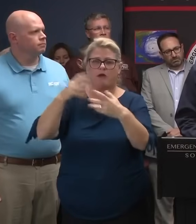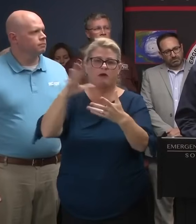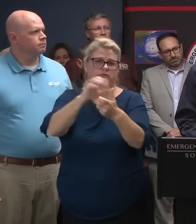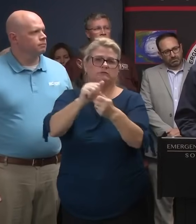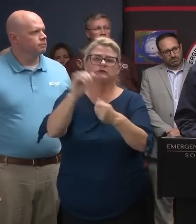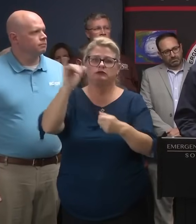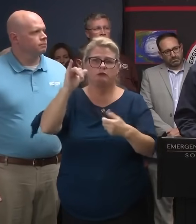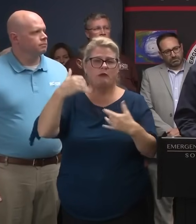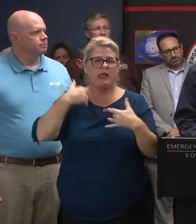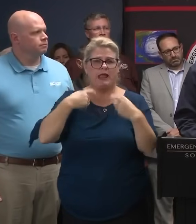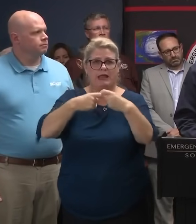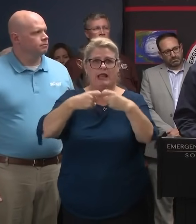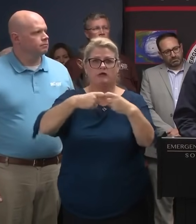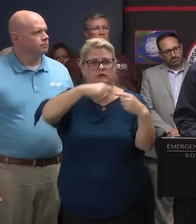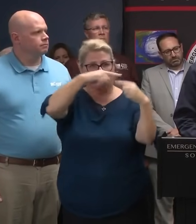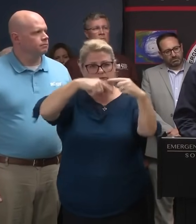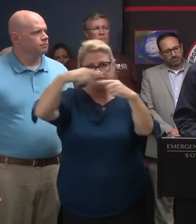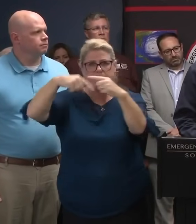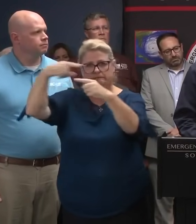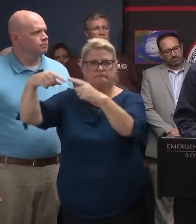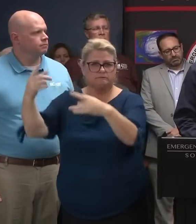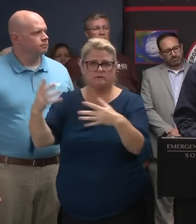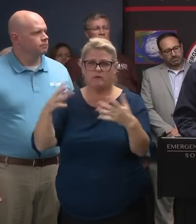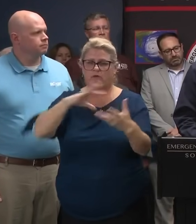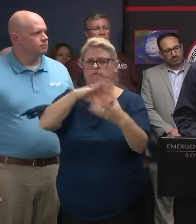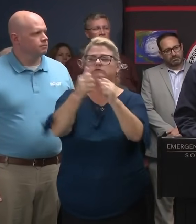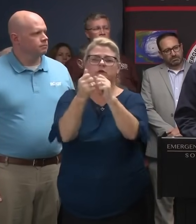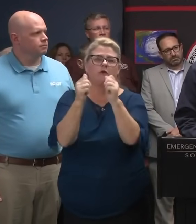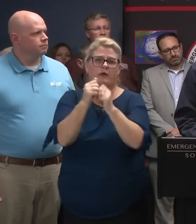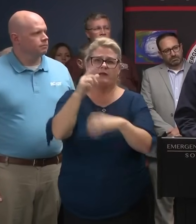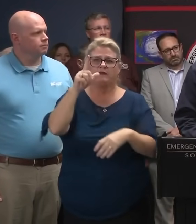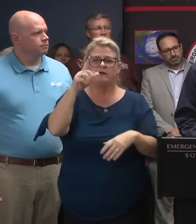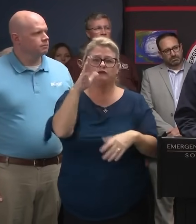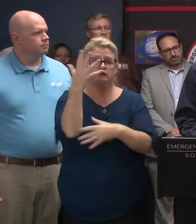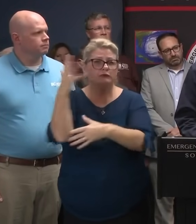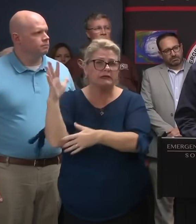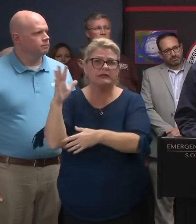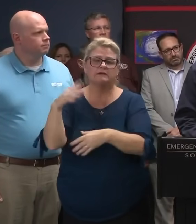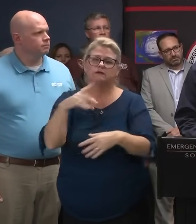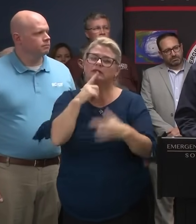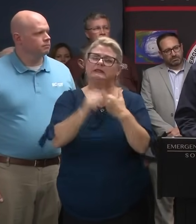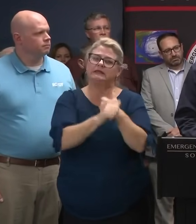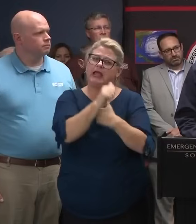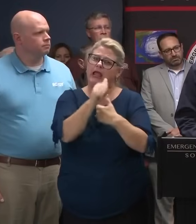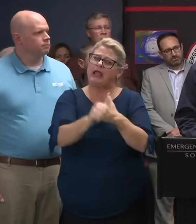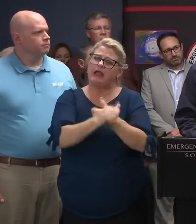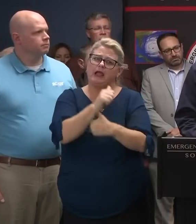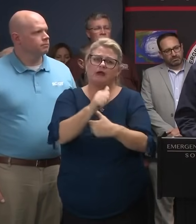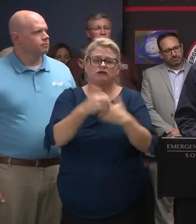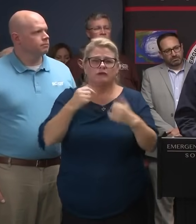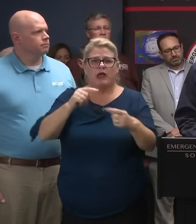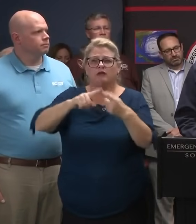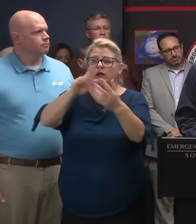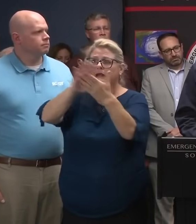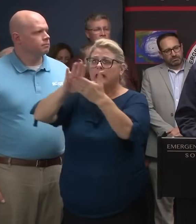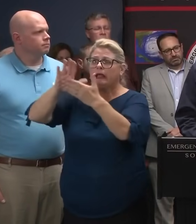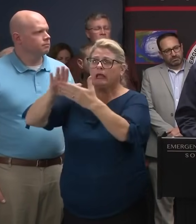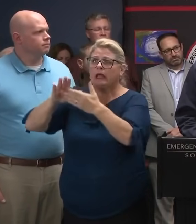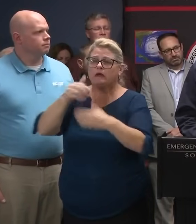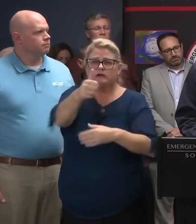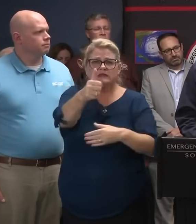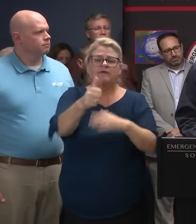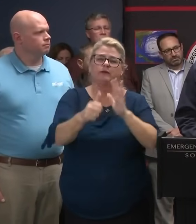power lines tangled up with trees and limbs, and it is dangerous to go in and try to clear that out